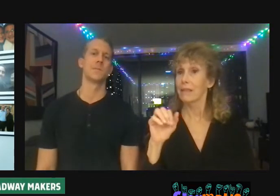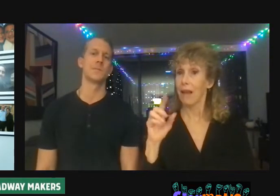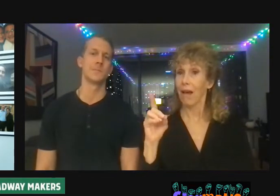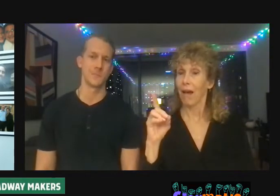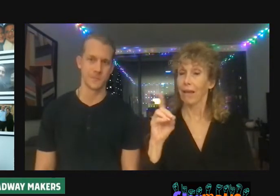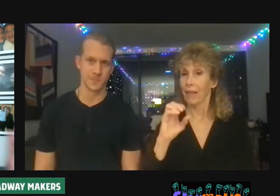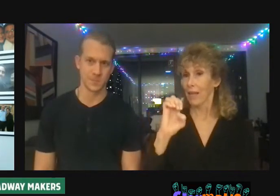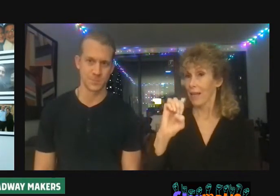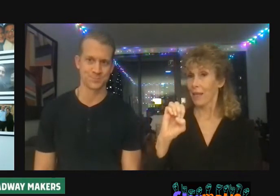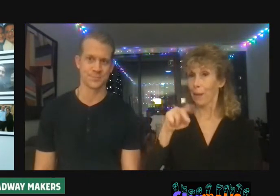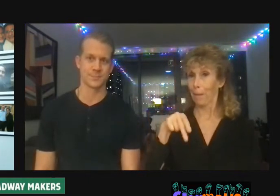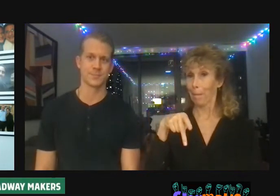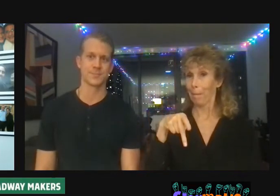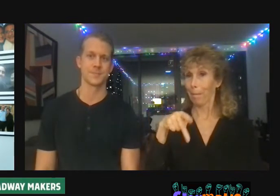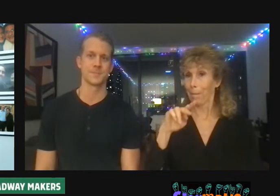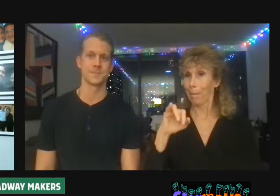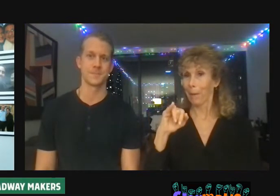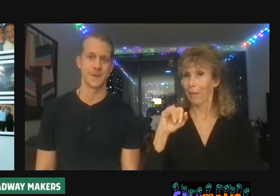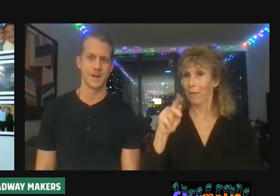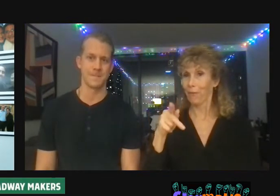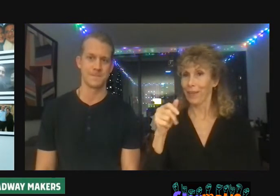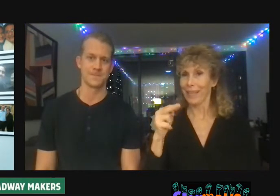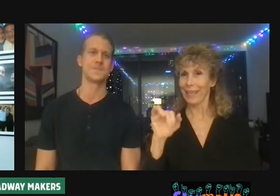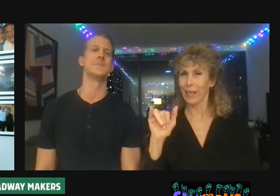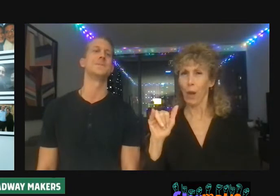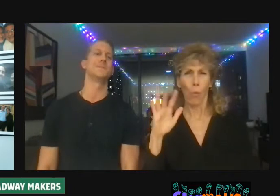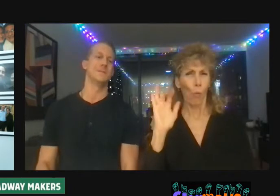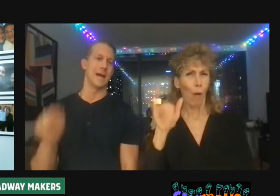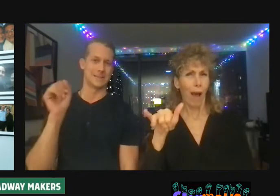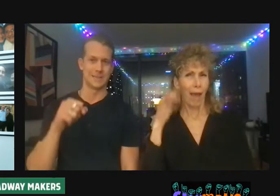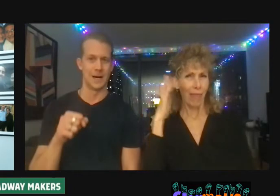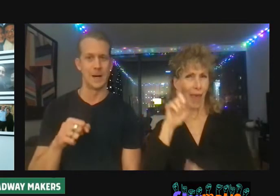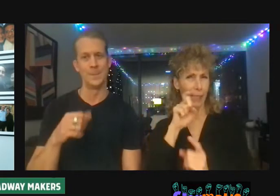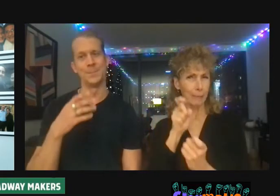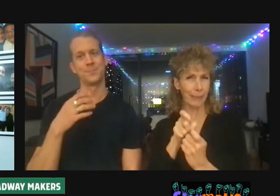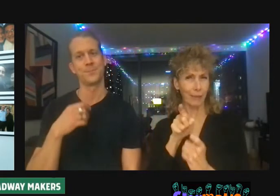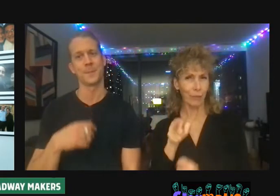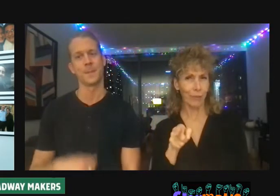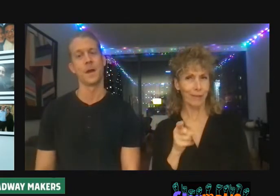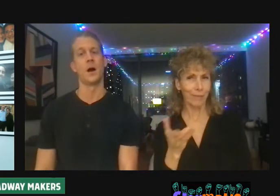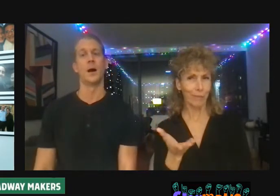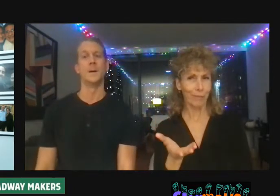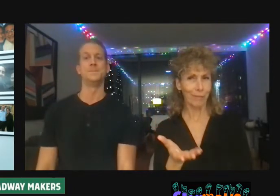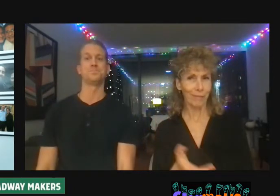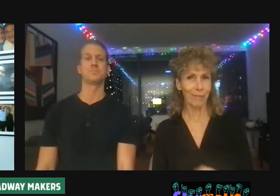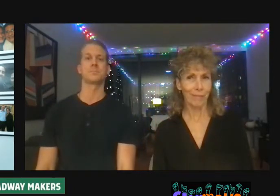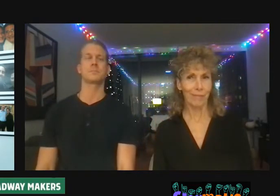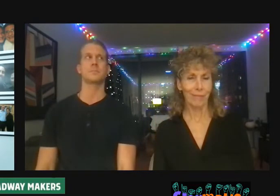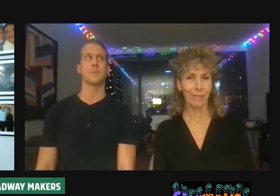this song? Because there are so many songs in that score. Yes.